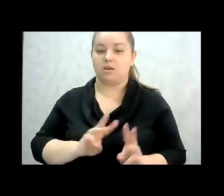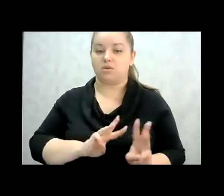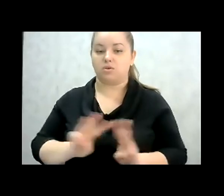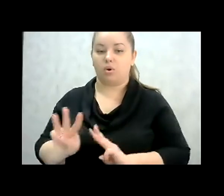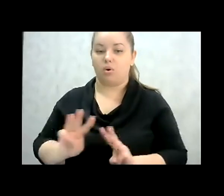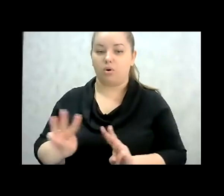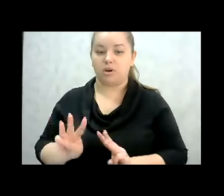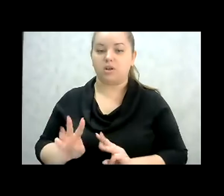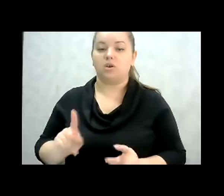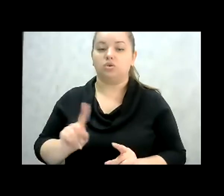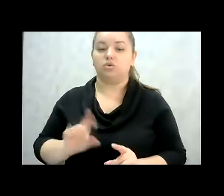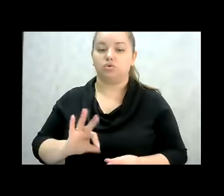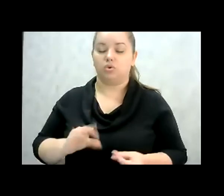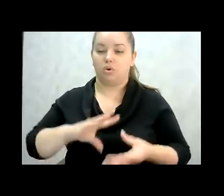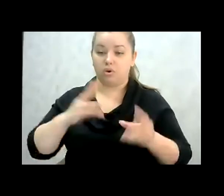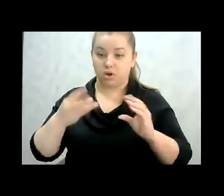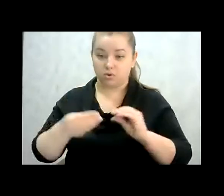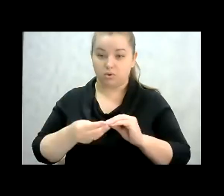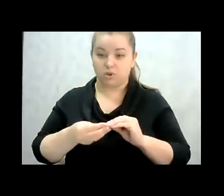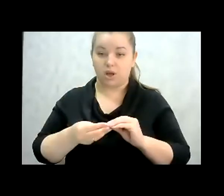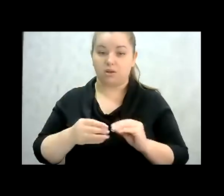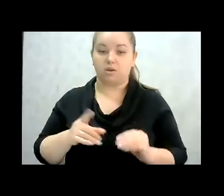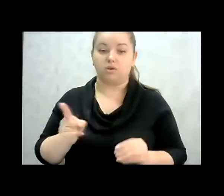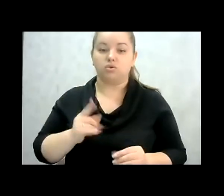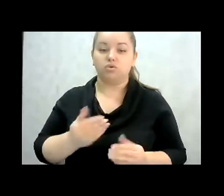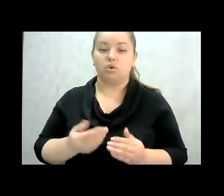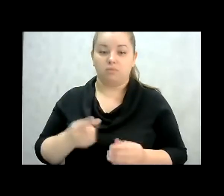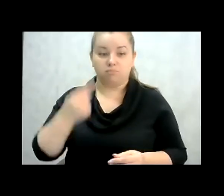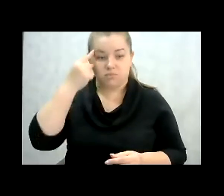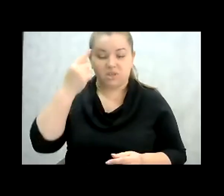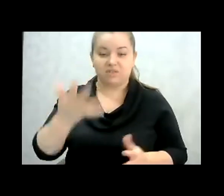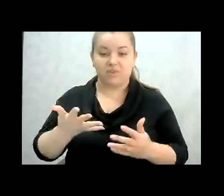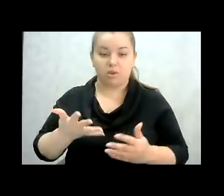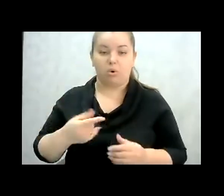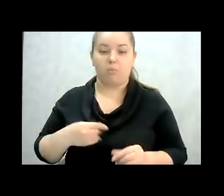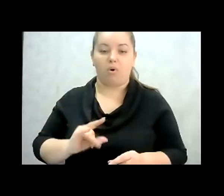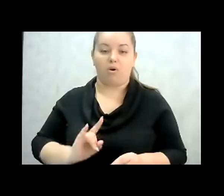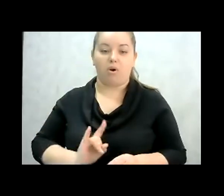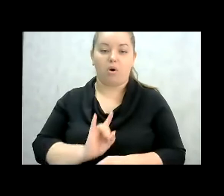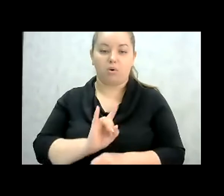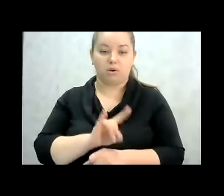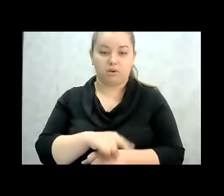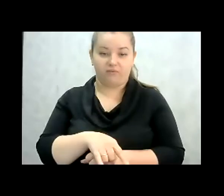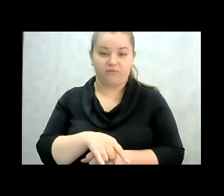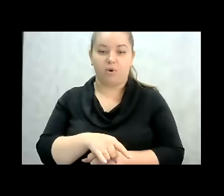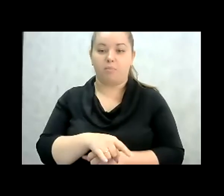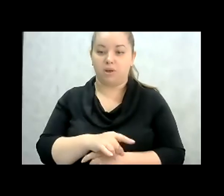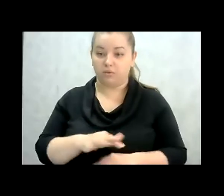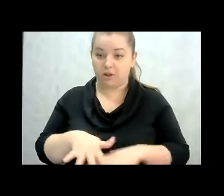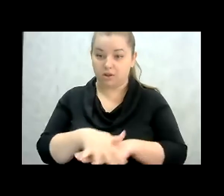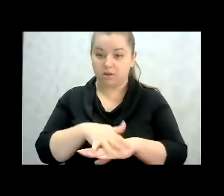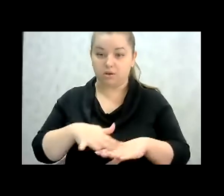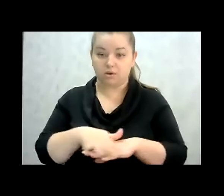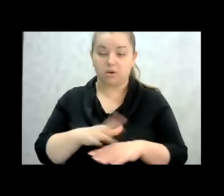that disseminated misleading news, so to say, about